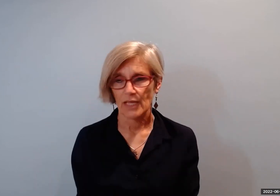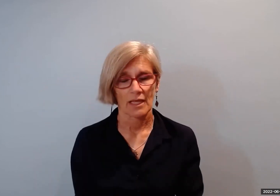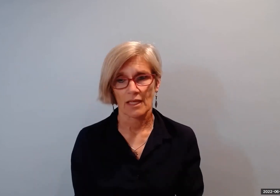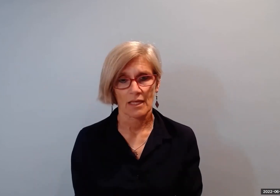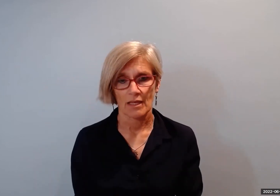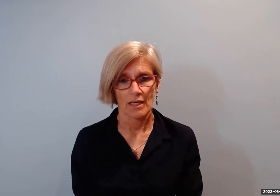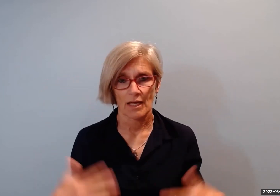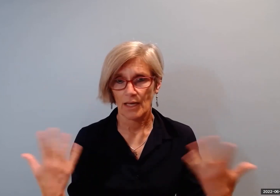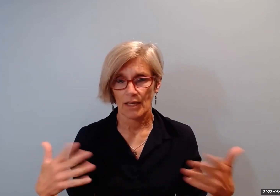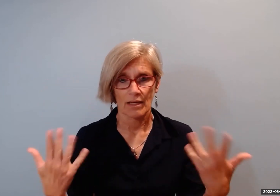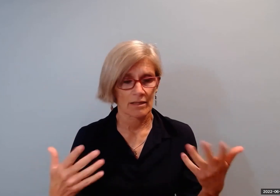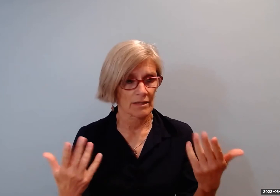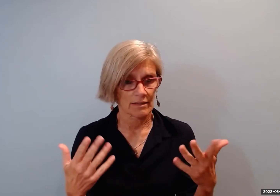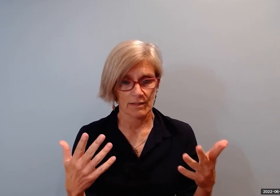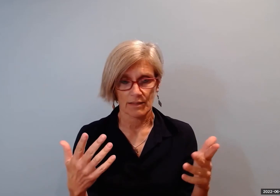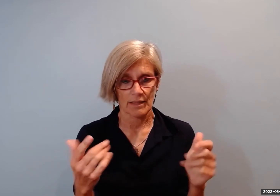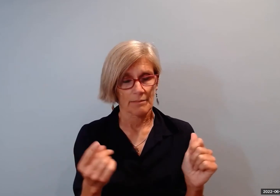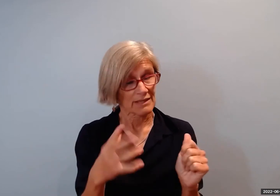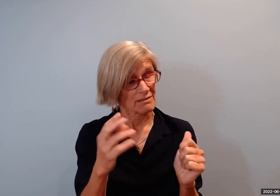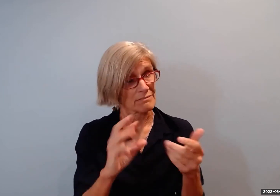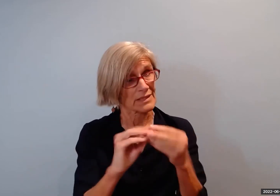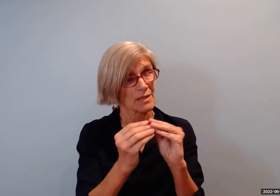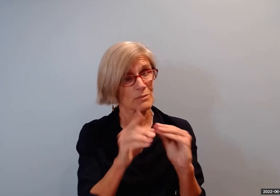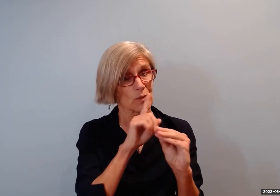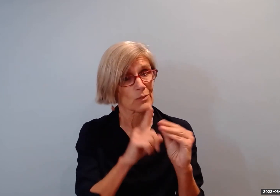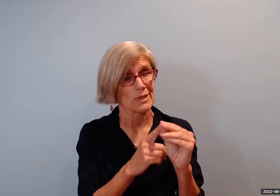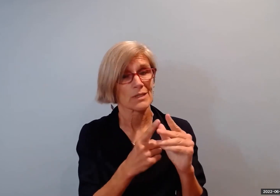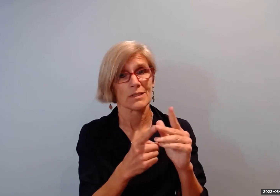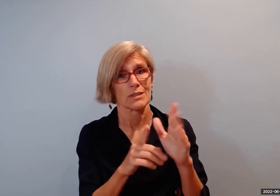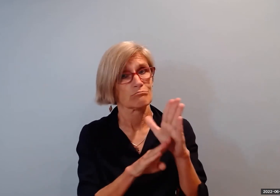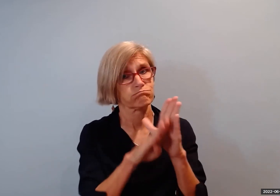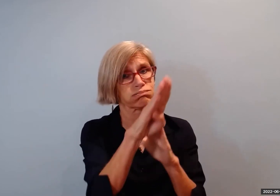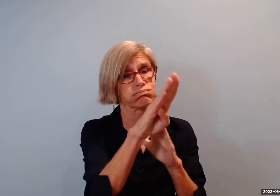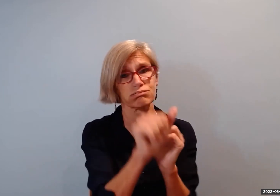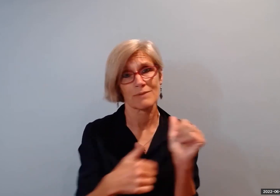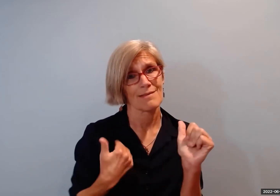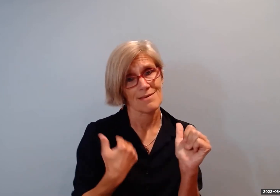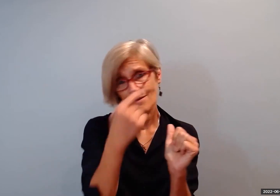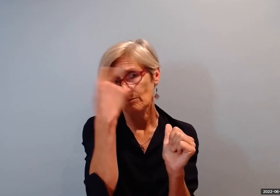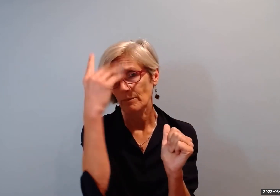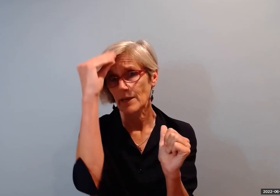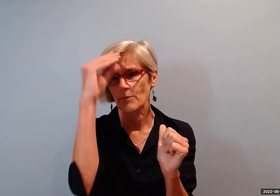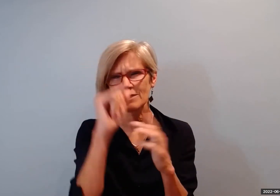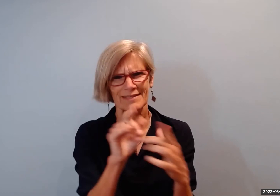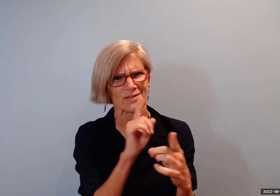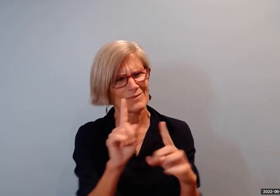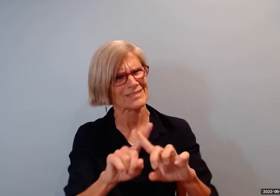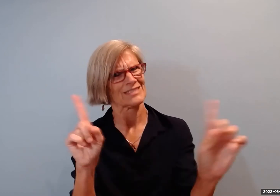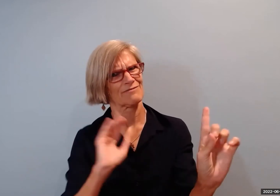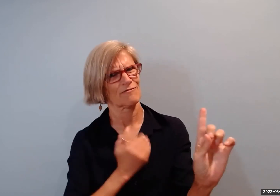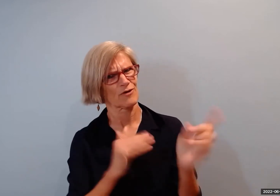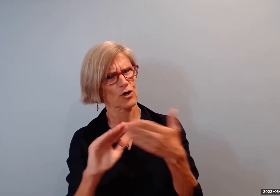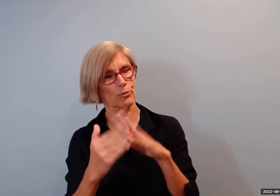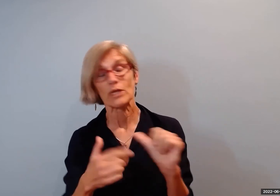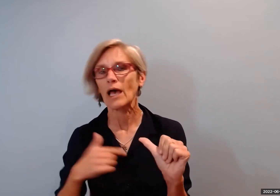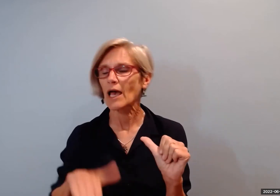rates are fast growing among young black boys, and that is something that is so unusual for our community. I grew up, and we